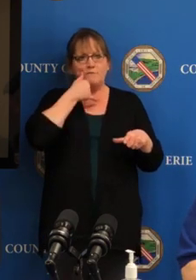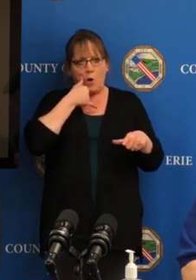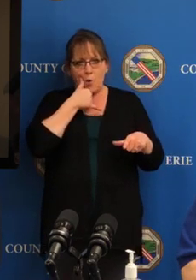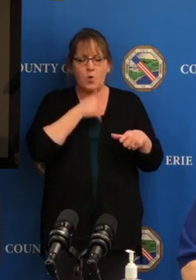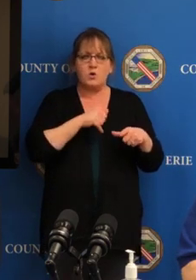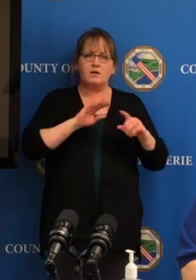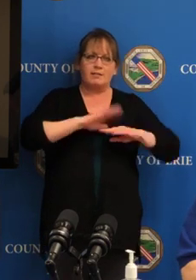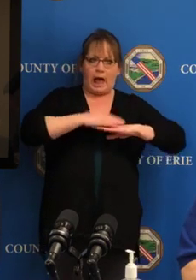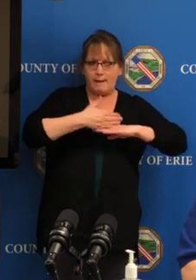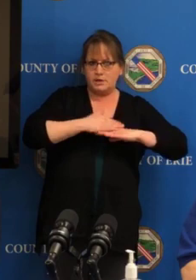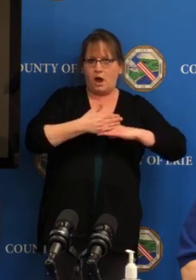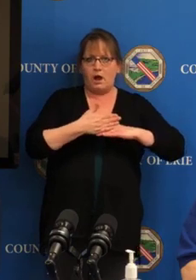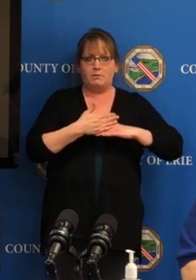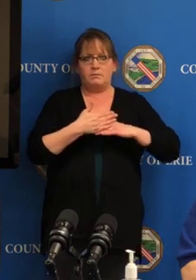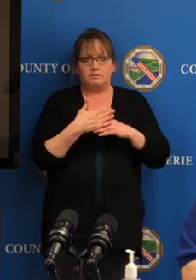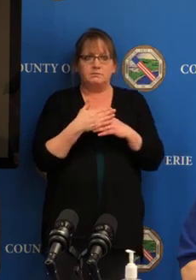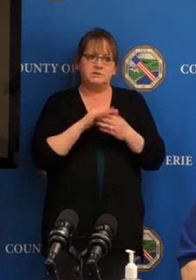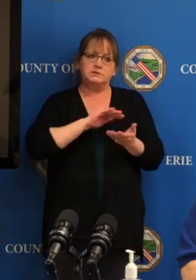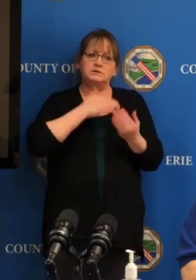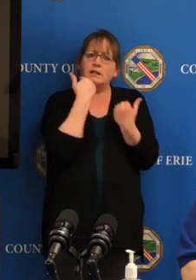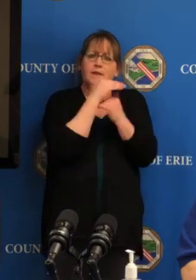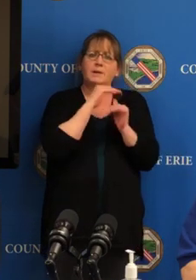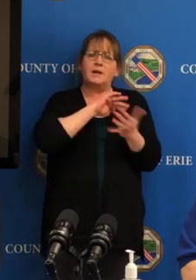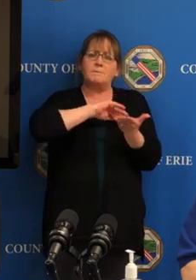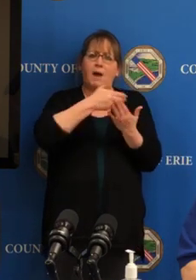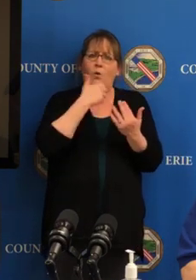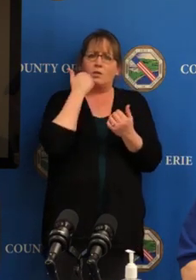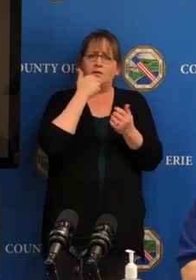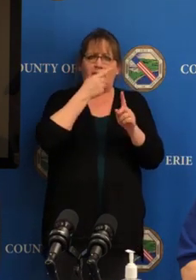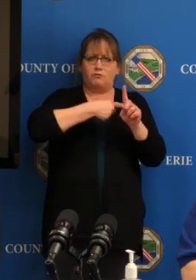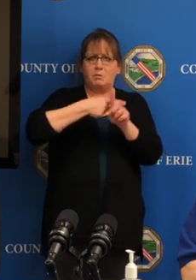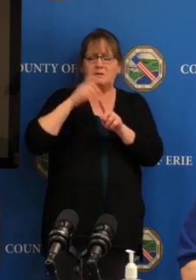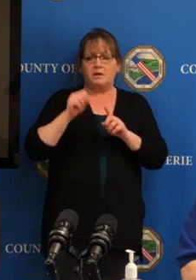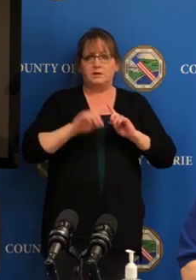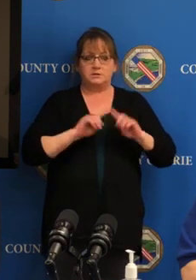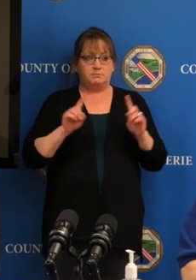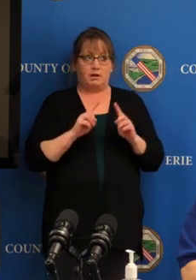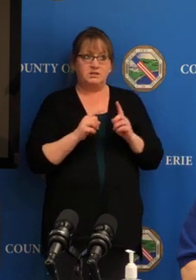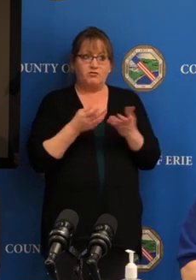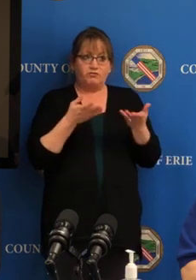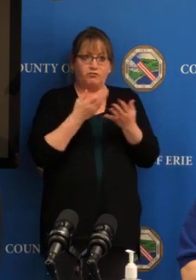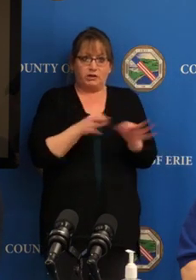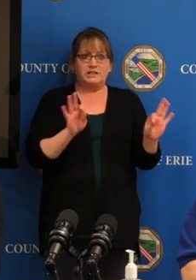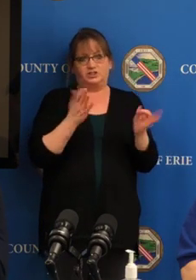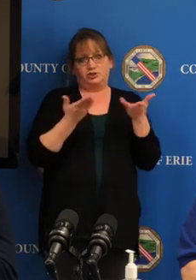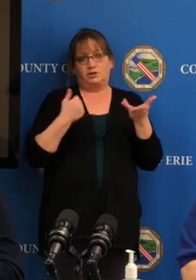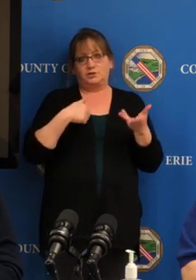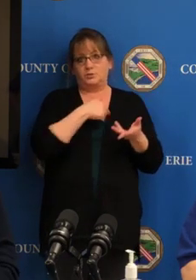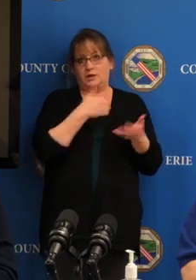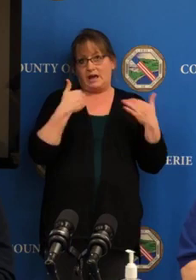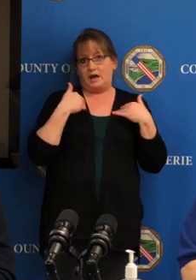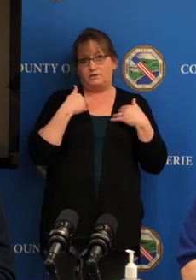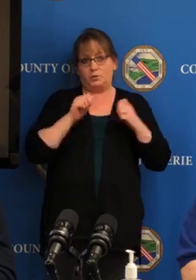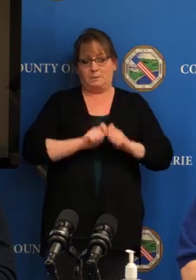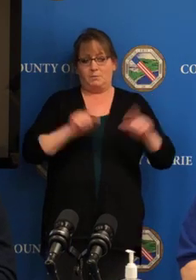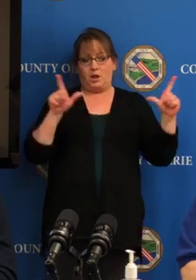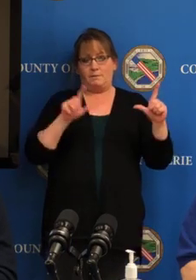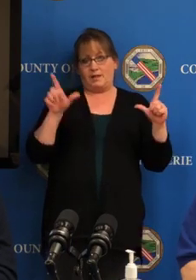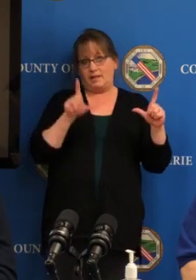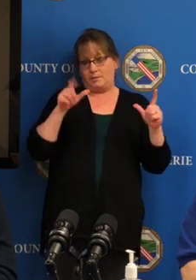actually free music, a limited amount per month. But it is a pretty neat service that most people don't realize we have. So just go to the library and check that out. Thanks,